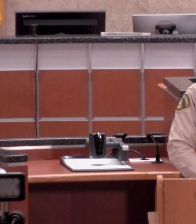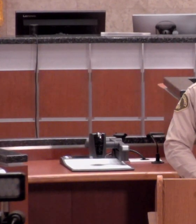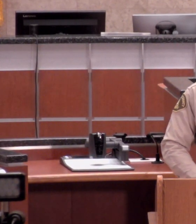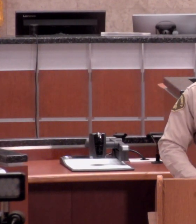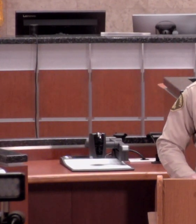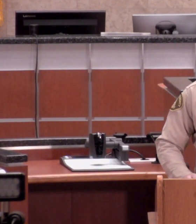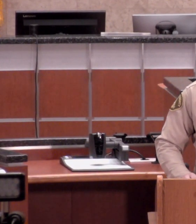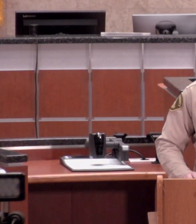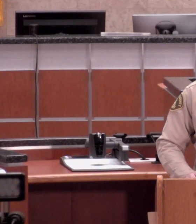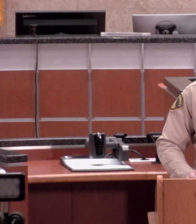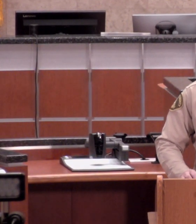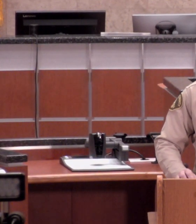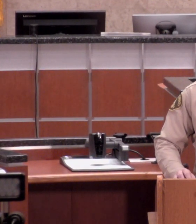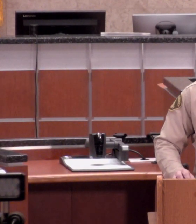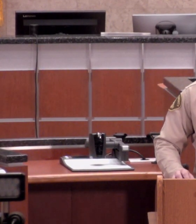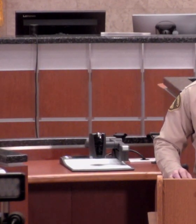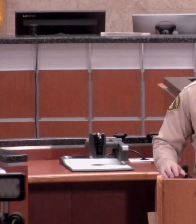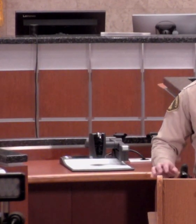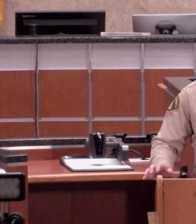Hello, thank you all for coming.